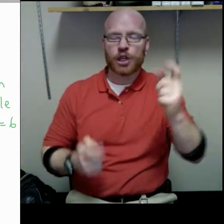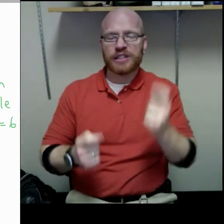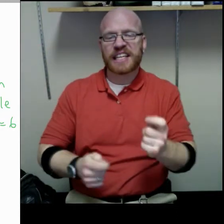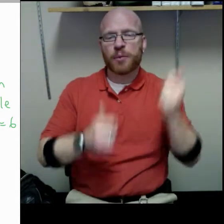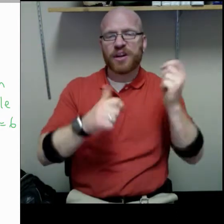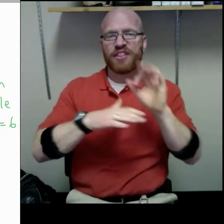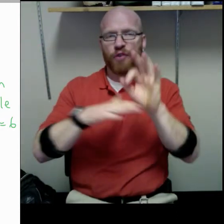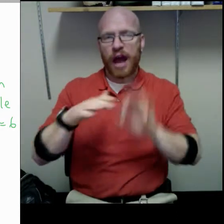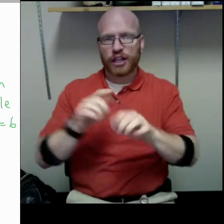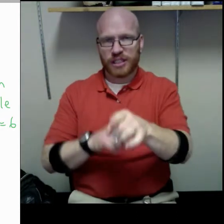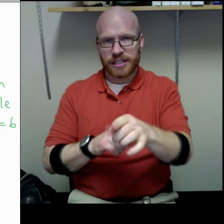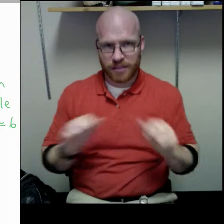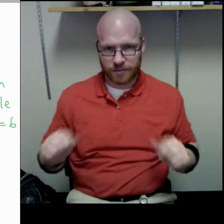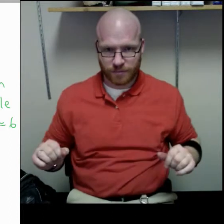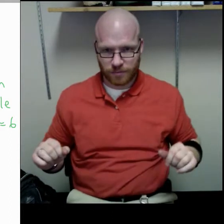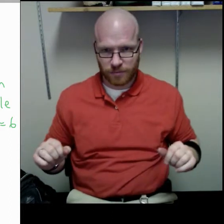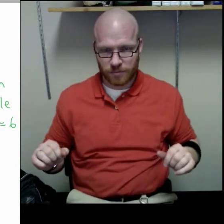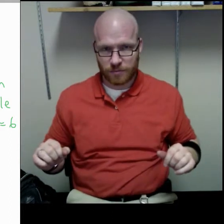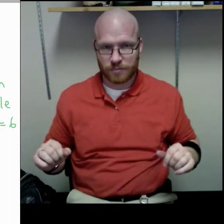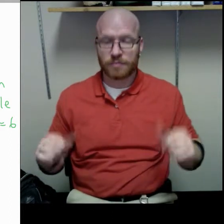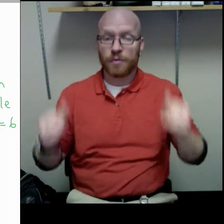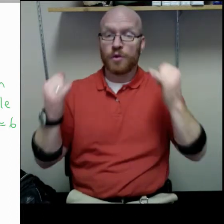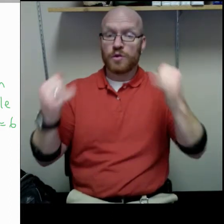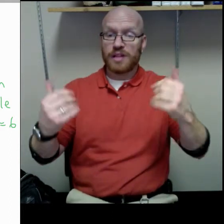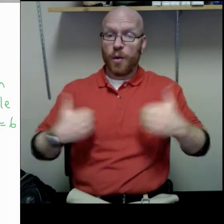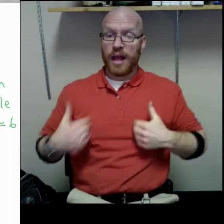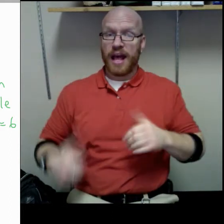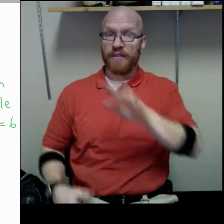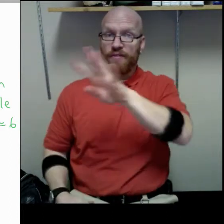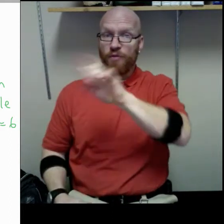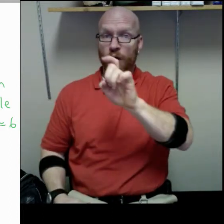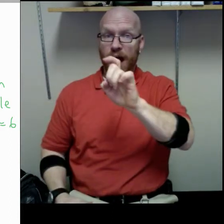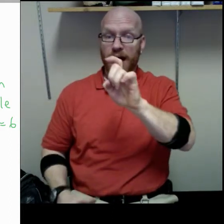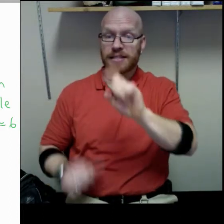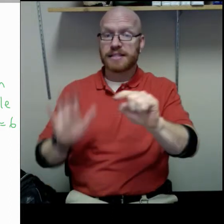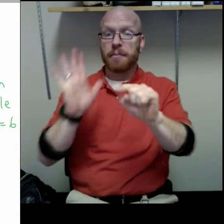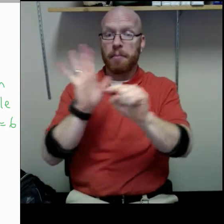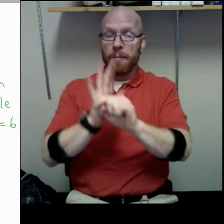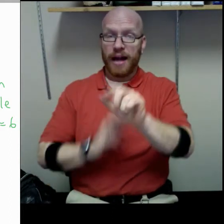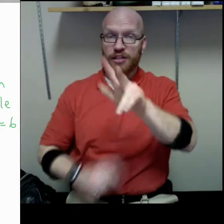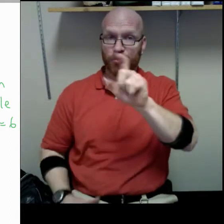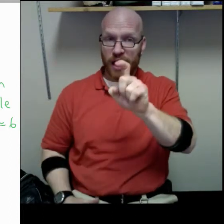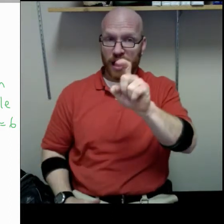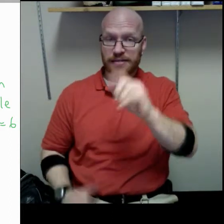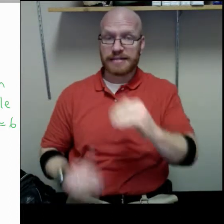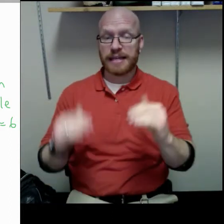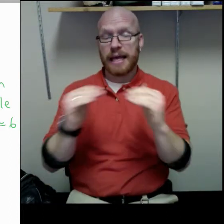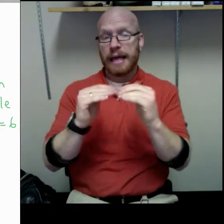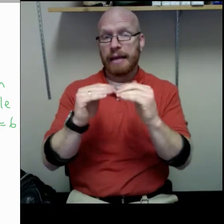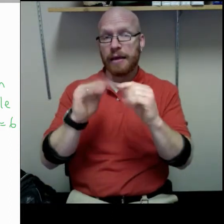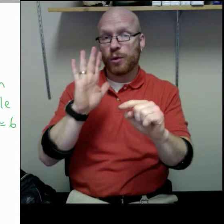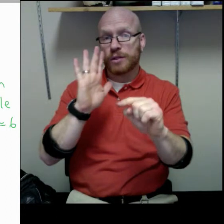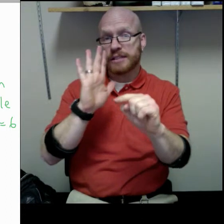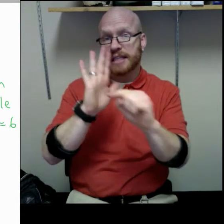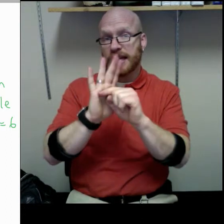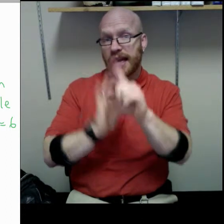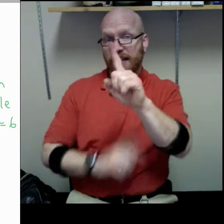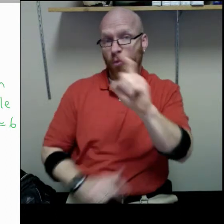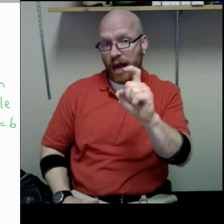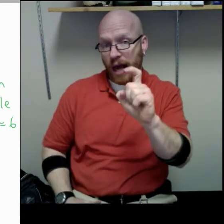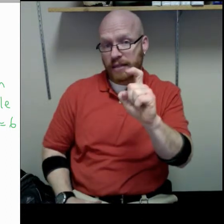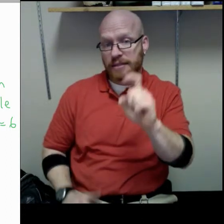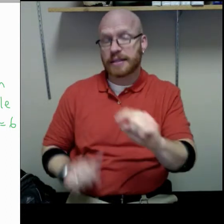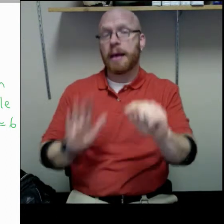of 6 to get rid of the fractions. So, now we have 4x minus 3x equals